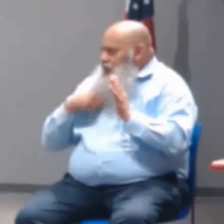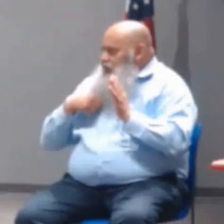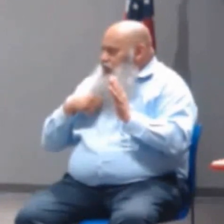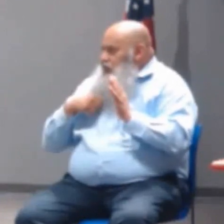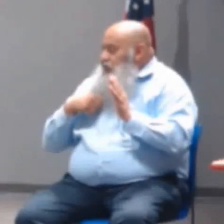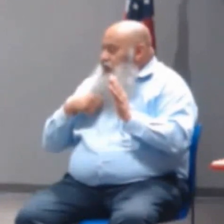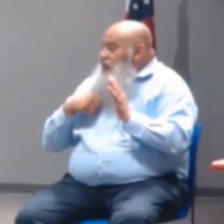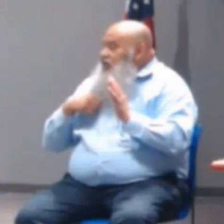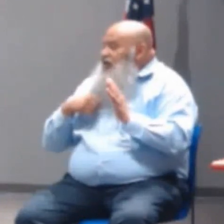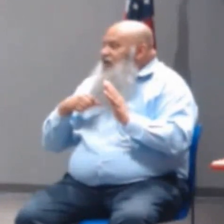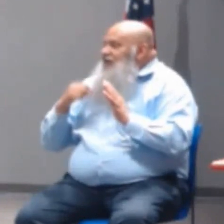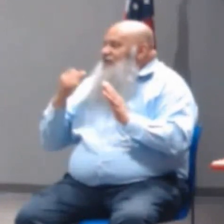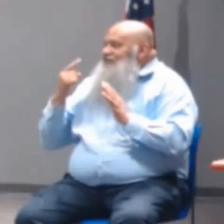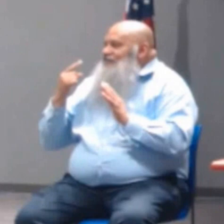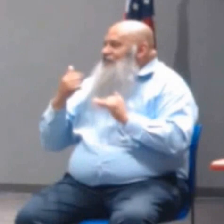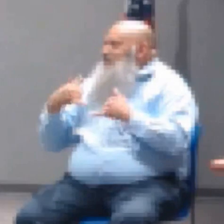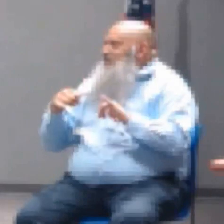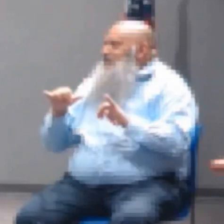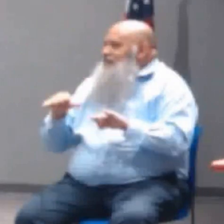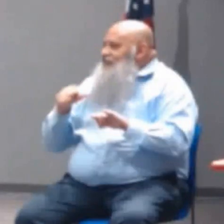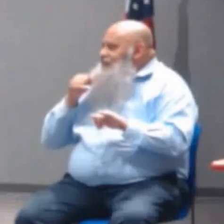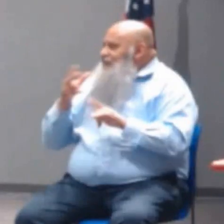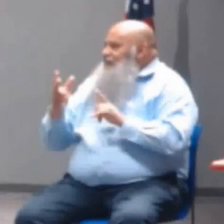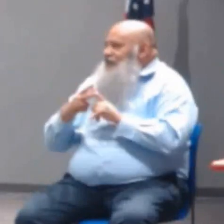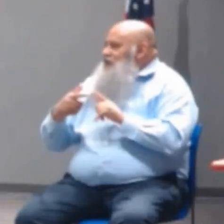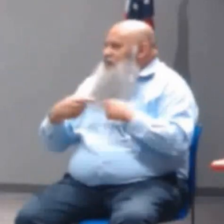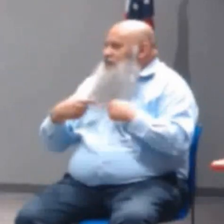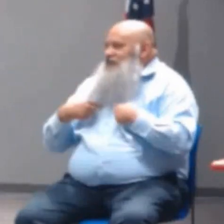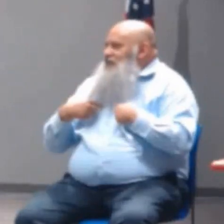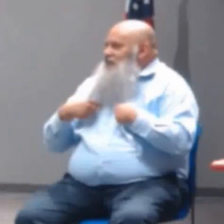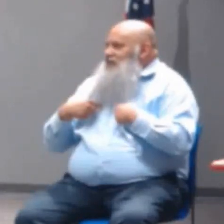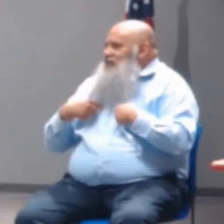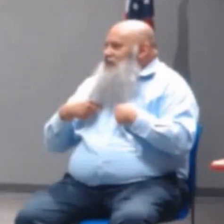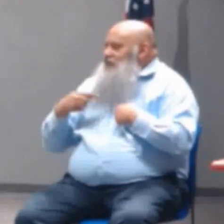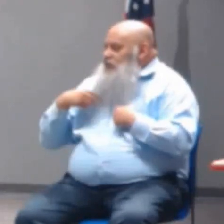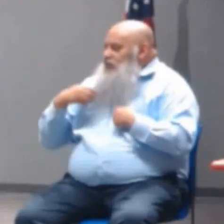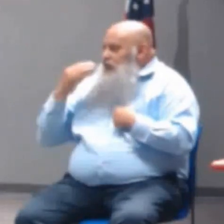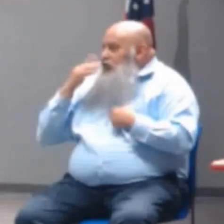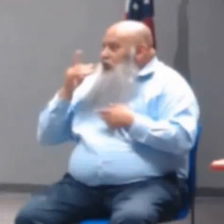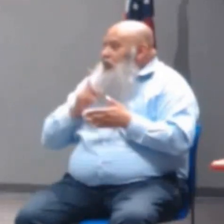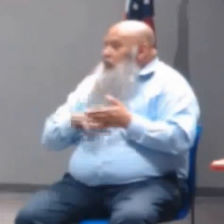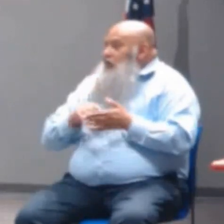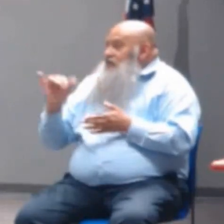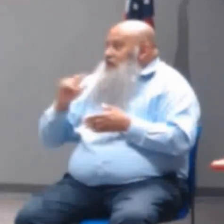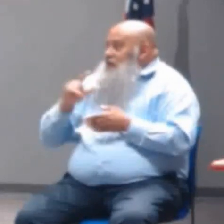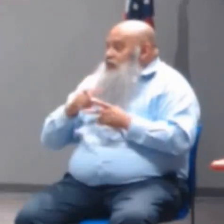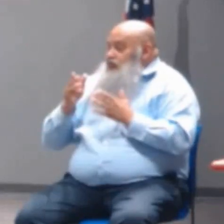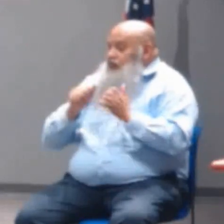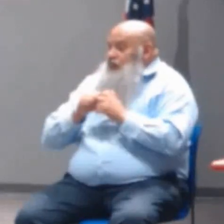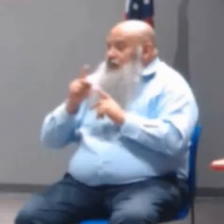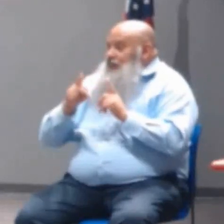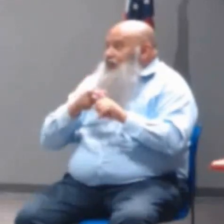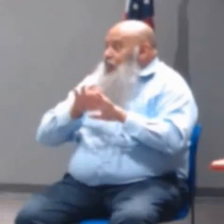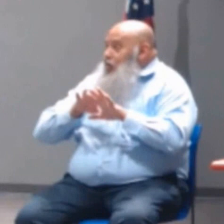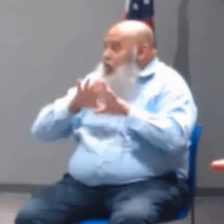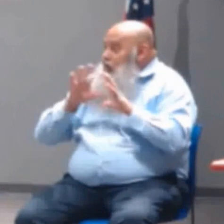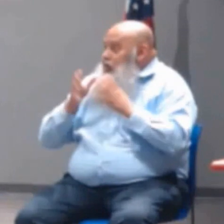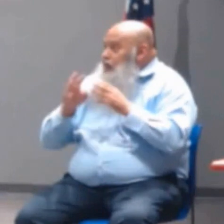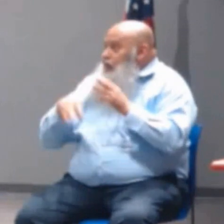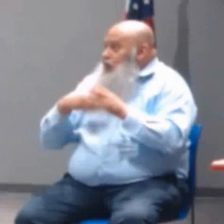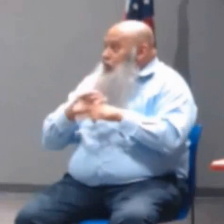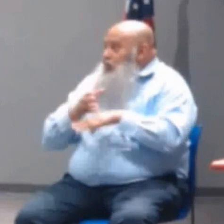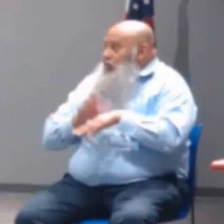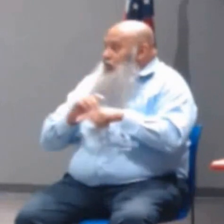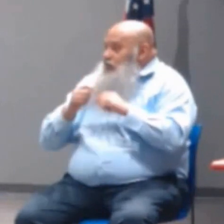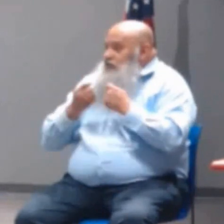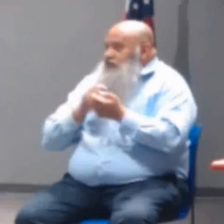except that didn't apply to me. So I know what it's like to serve with people from all around the world and to be on these teams that are